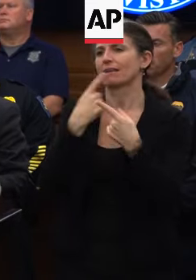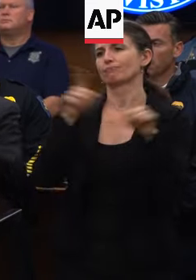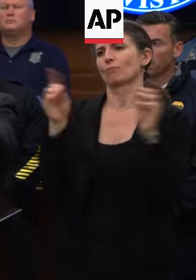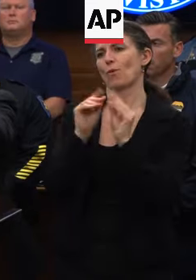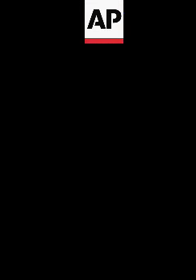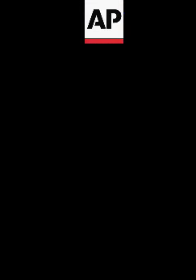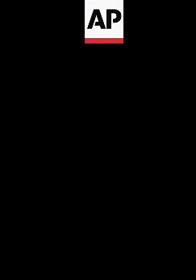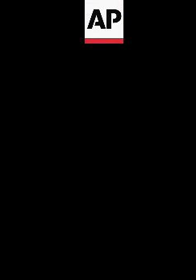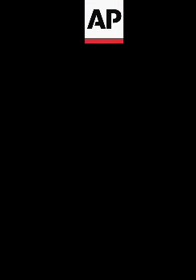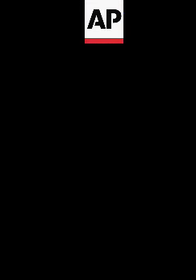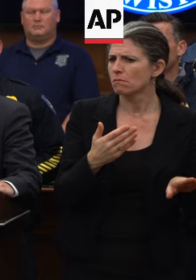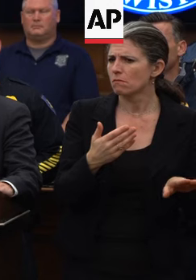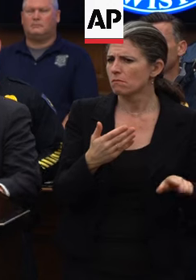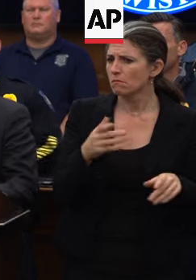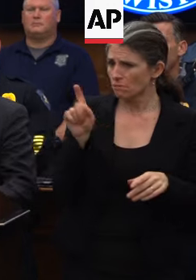going to be concerned about.